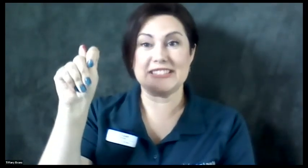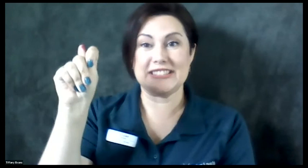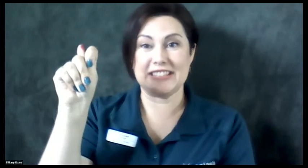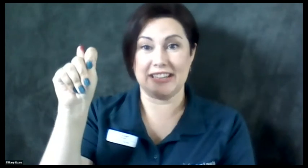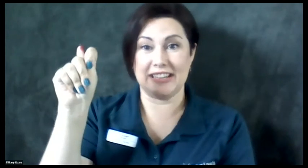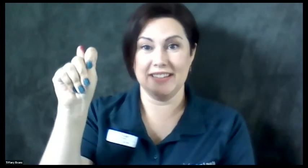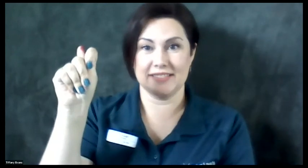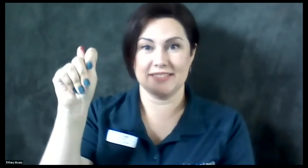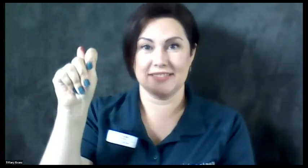T,